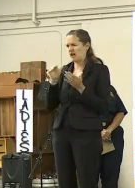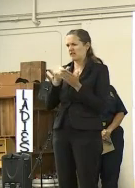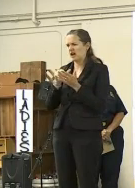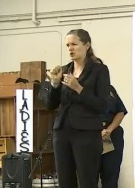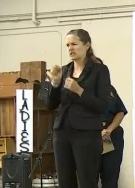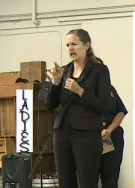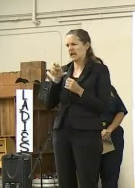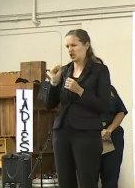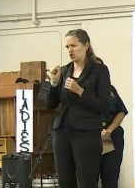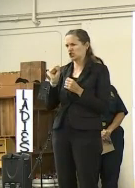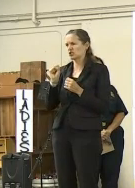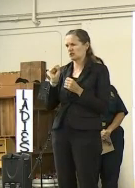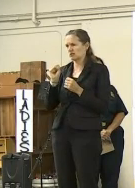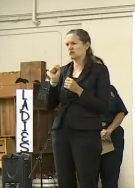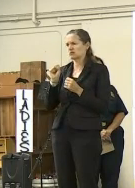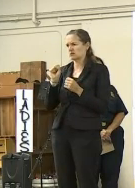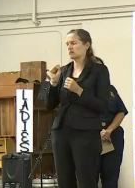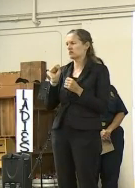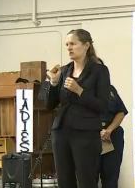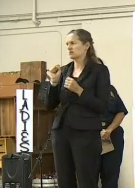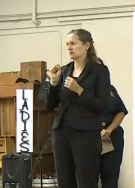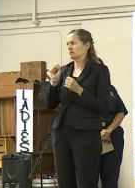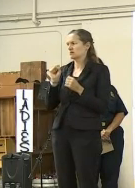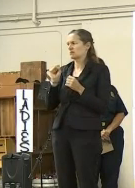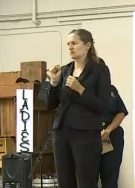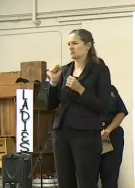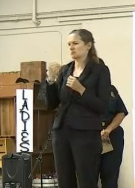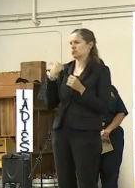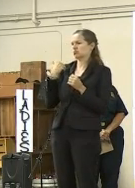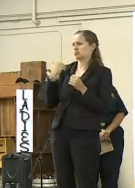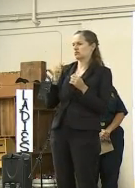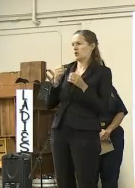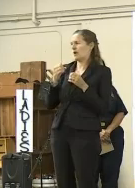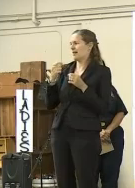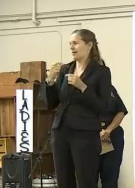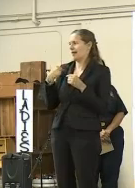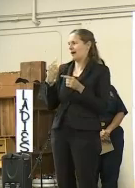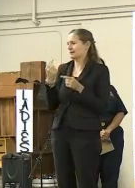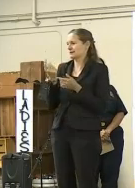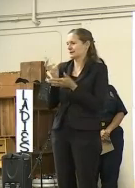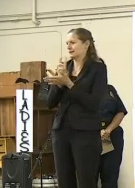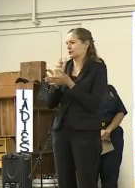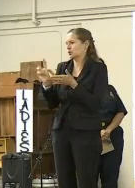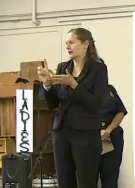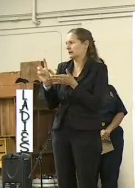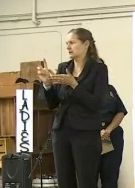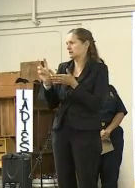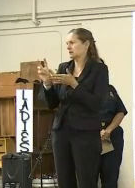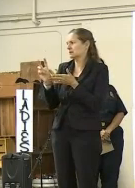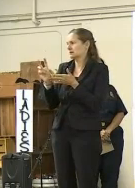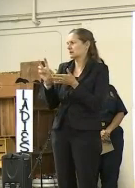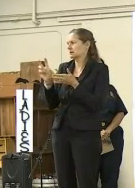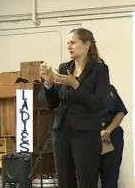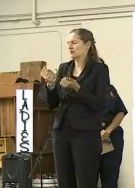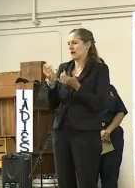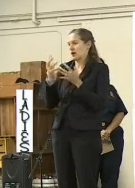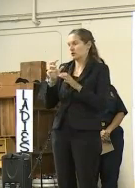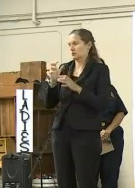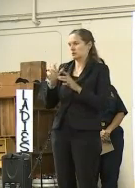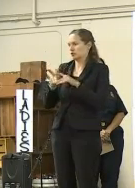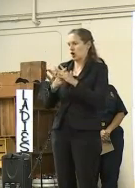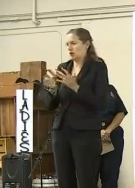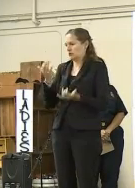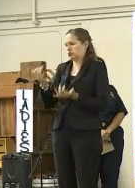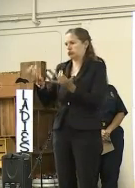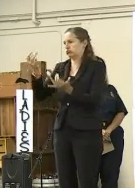the dramatic increase here in just the last, really, you know, it's been the last 6 weeks here in the state where fire season really kicked off.